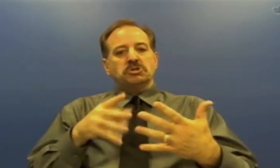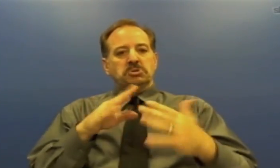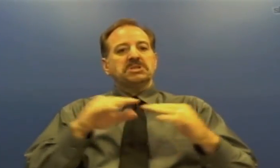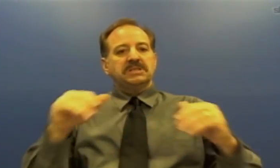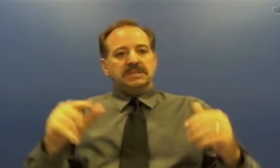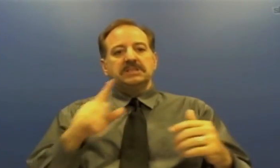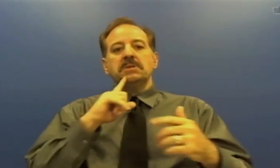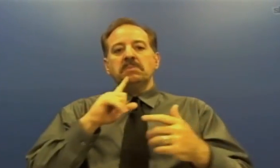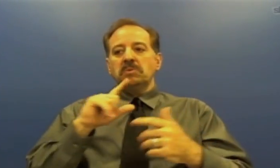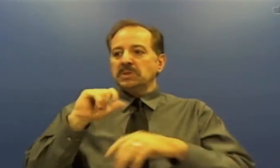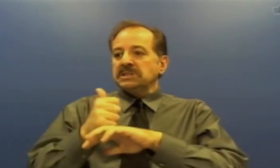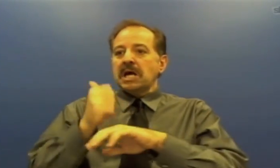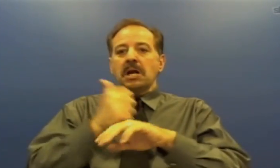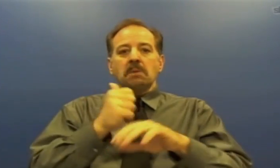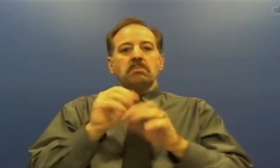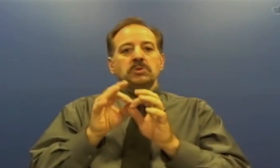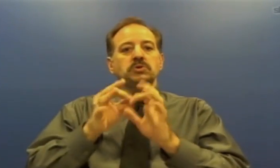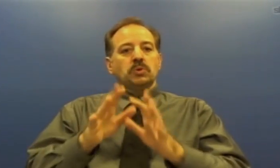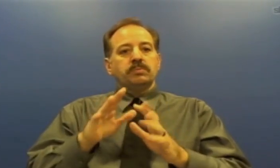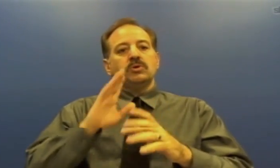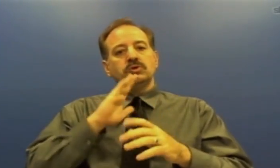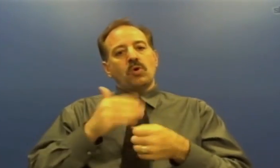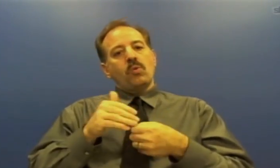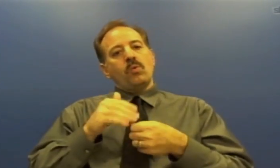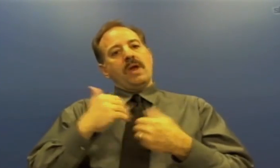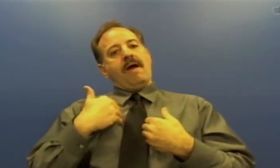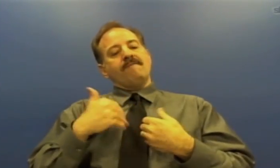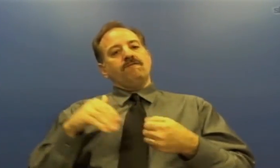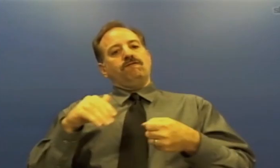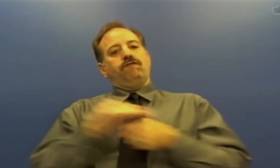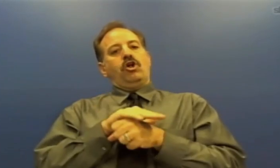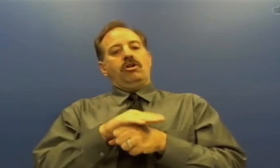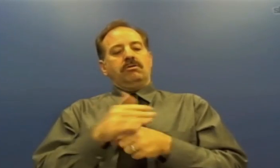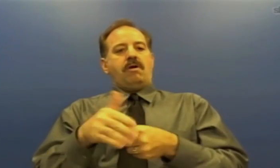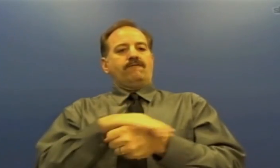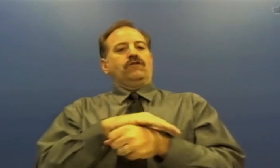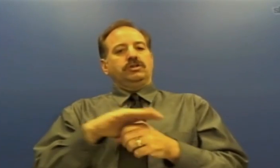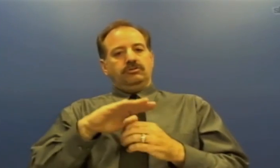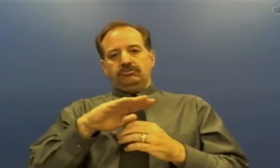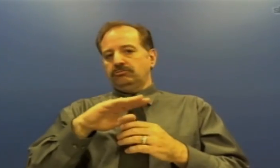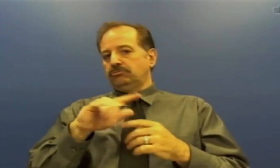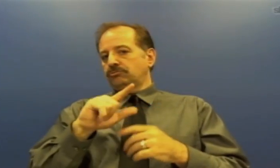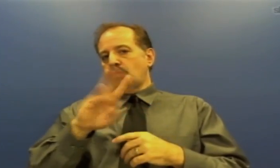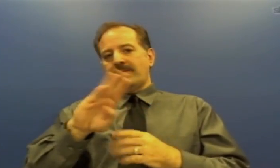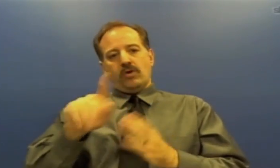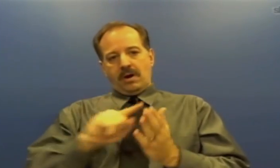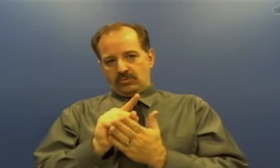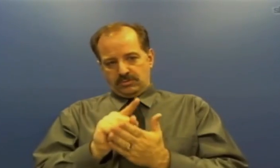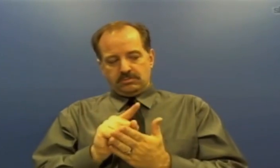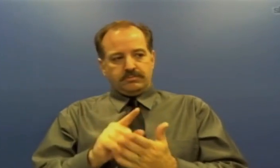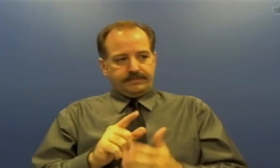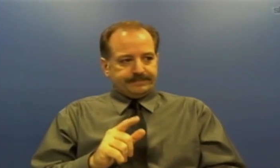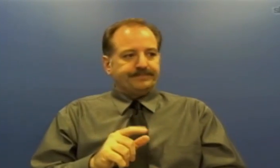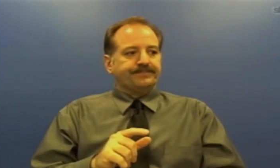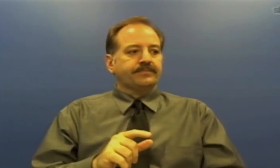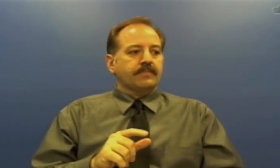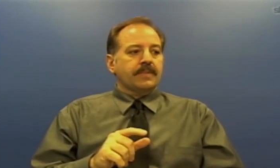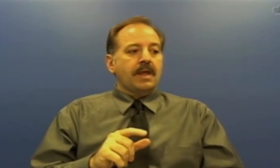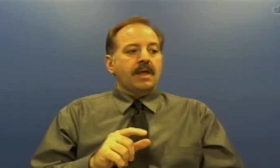So we have a schedule that's in place. We have interpreters who have volunteered to be a part of that system, and with that